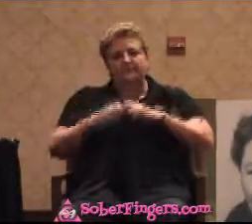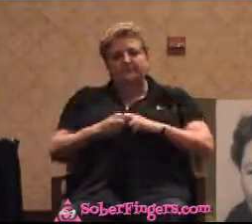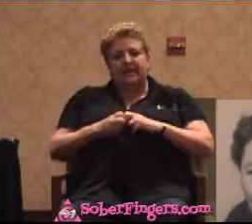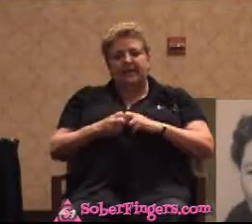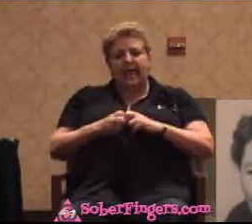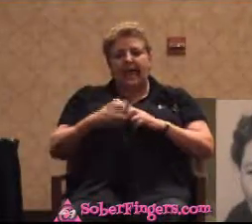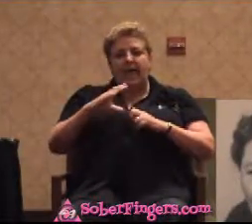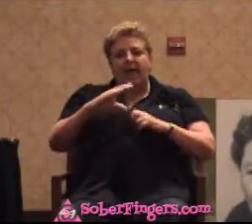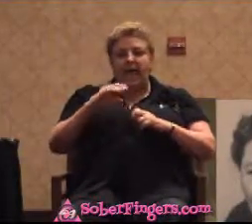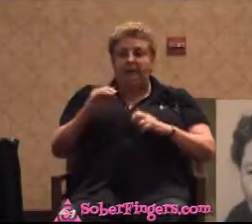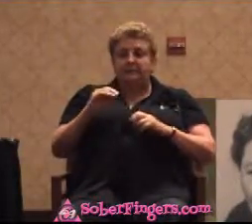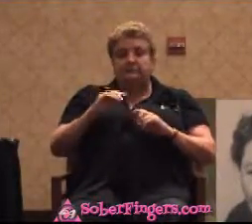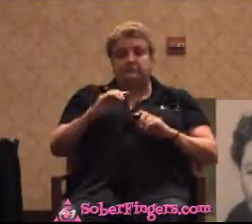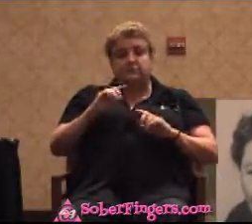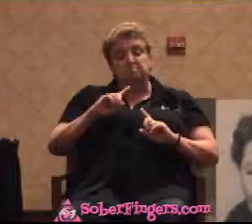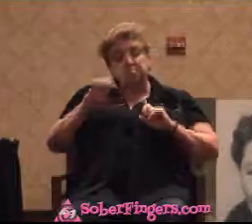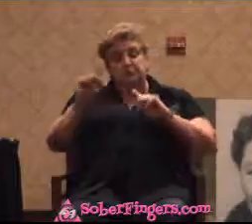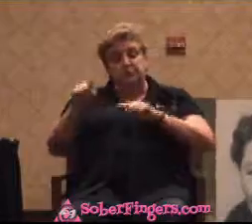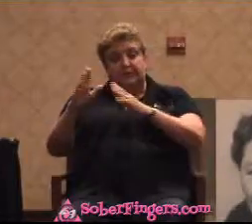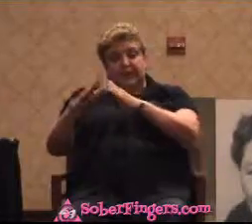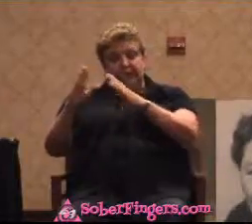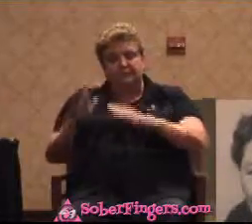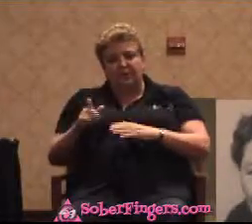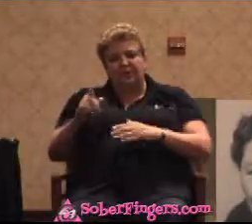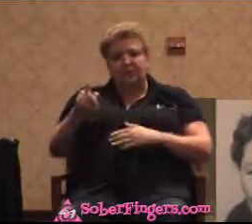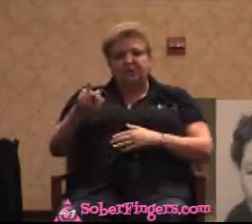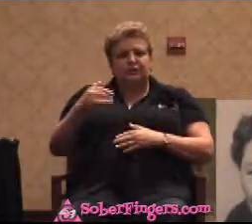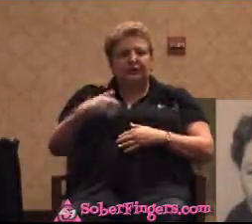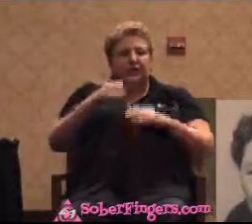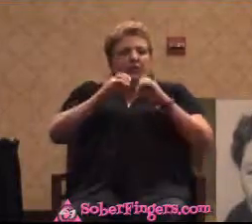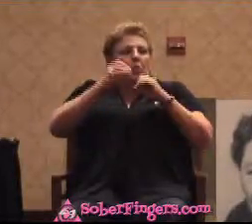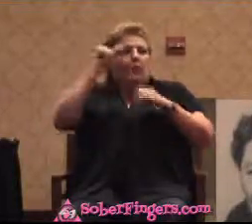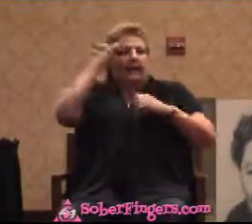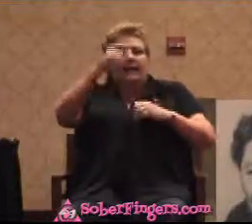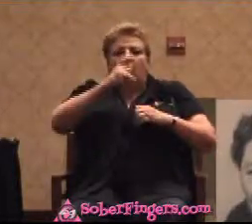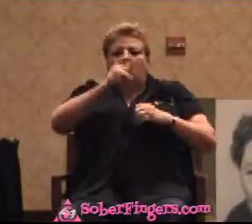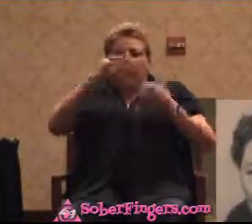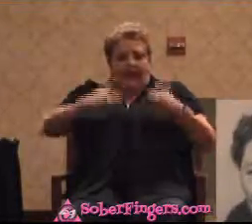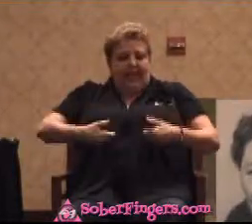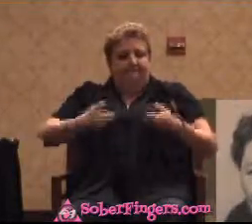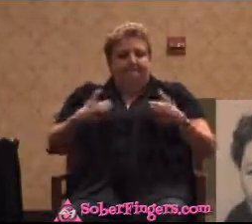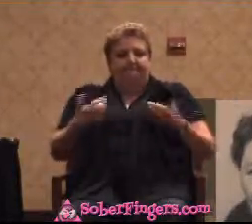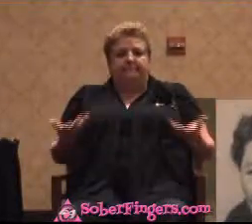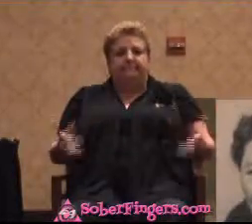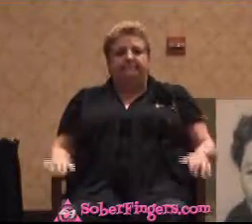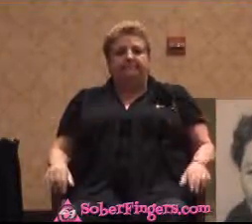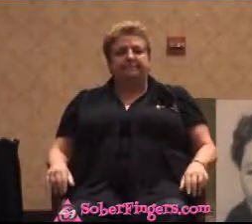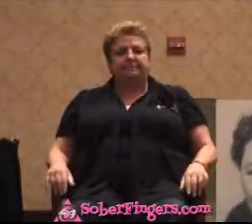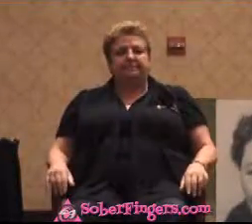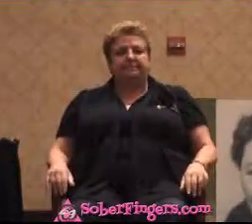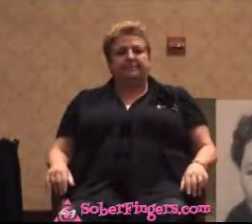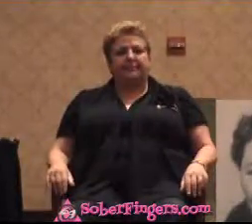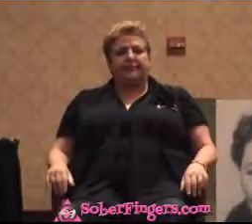her, she had no idea who I was. And her Alzheimer's had kicked